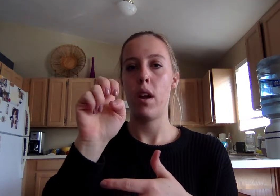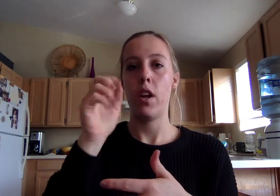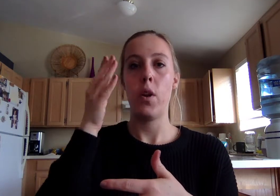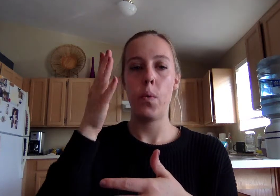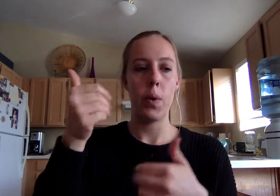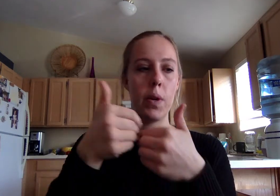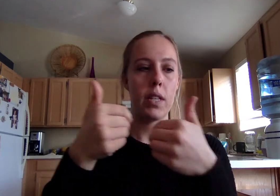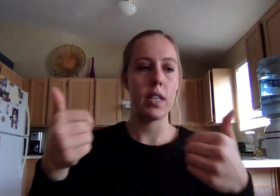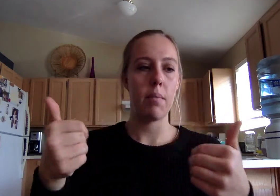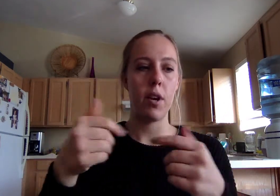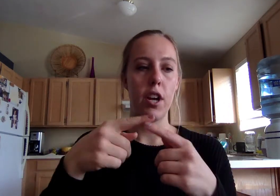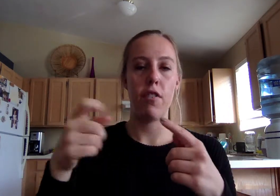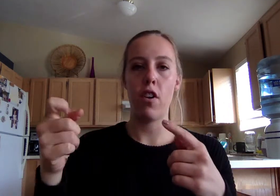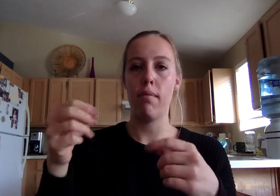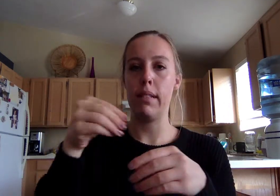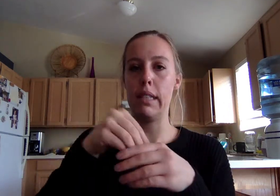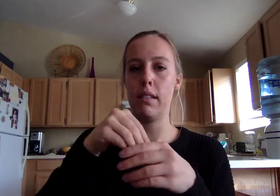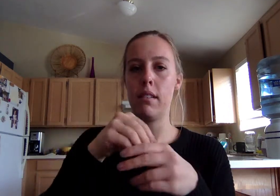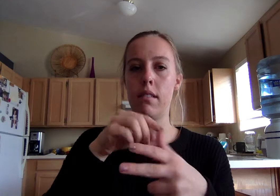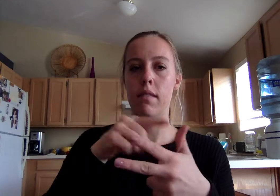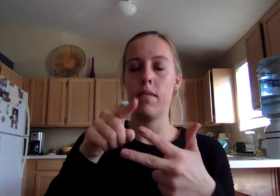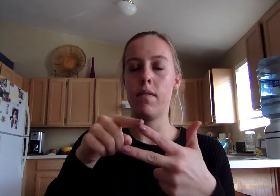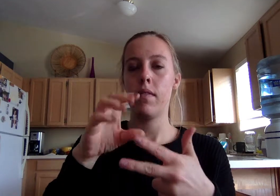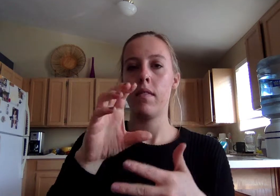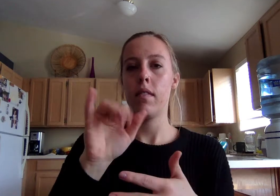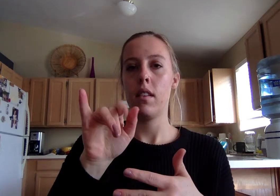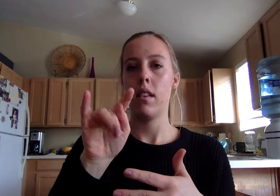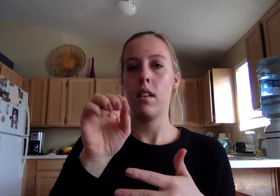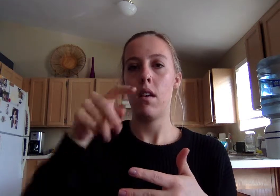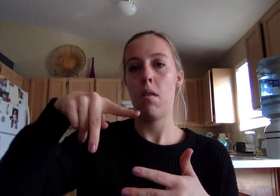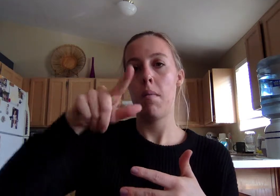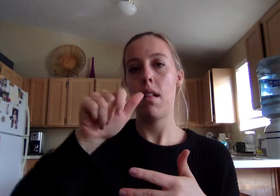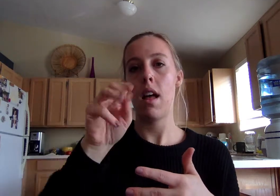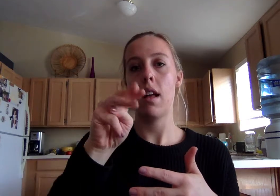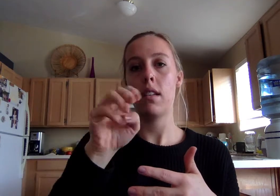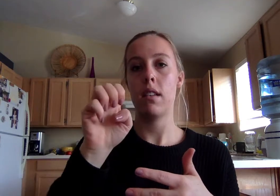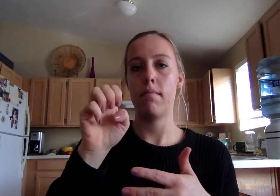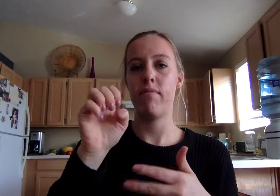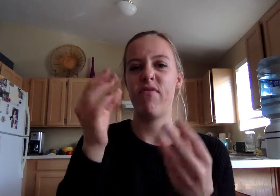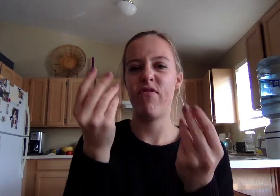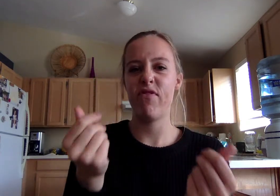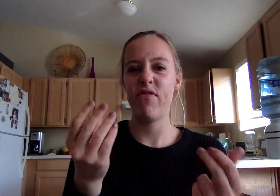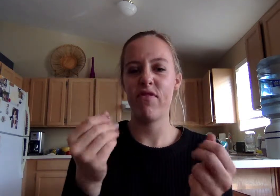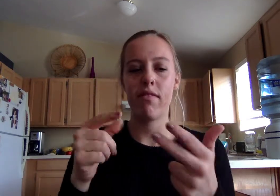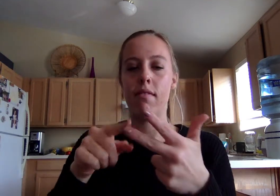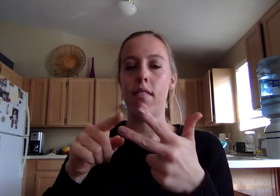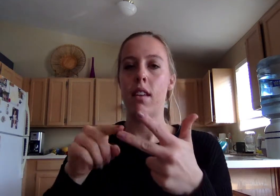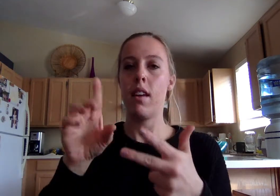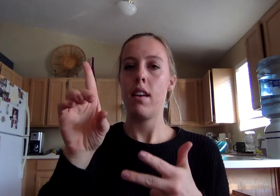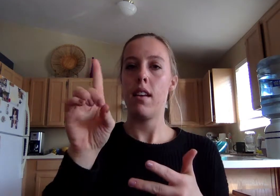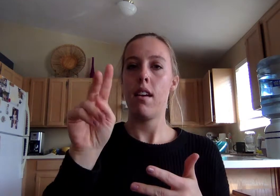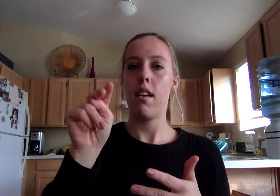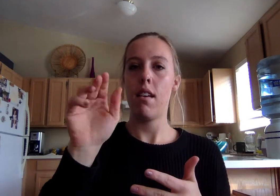environment, cytoplasm, which is a jelly-like fluid, and DNA, which is the cell's genetic